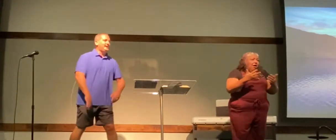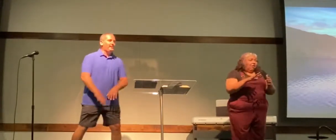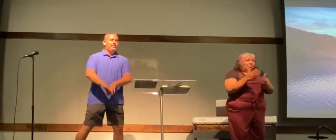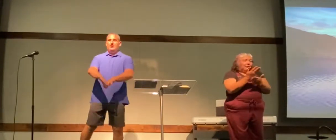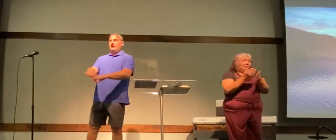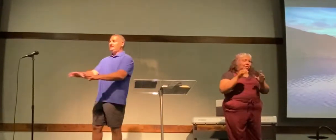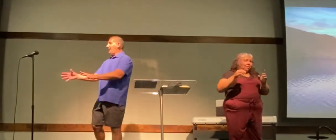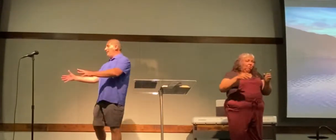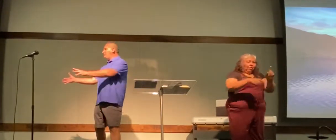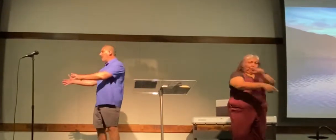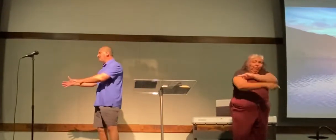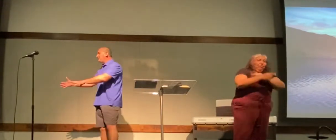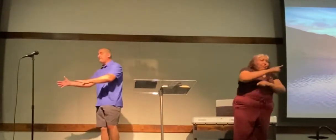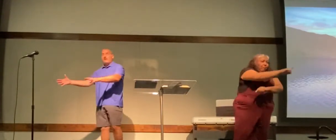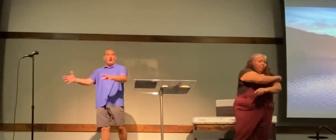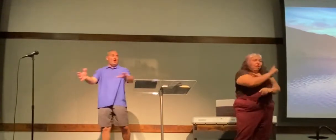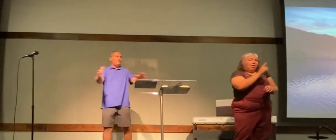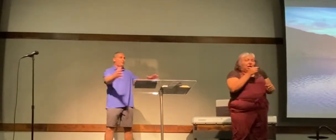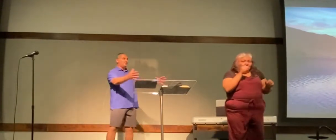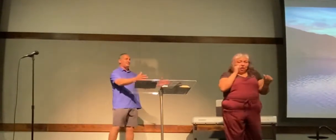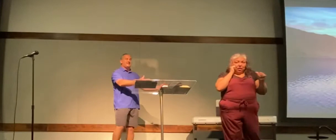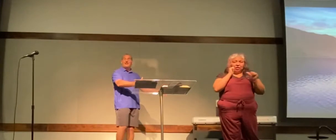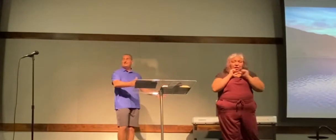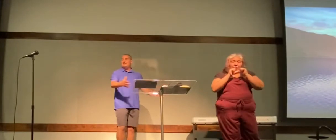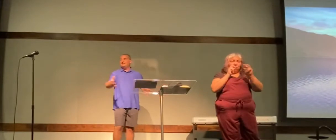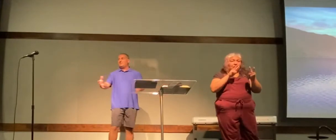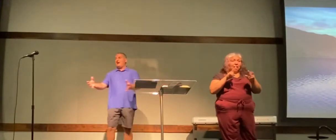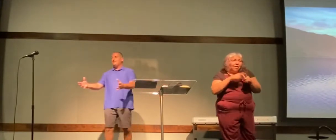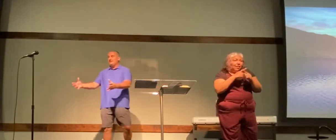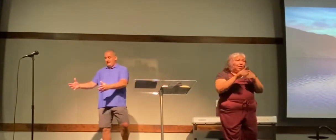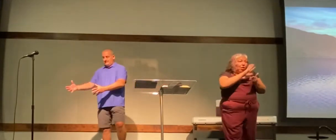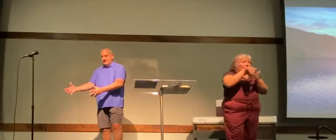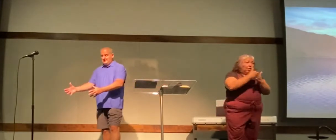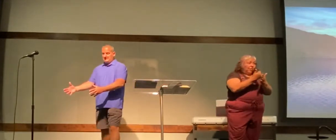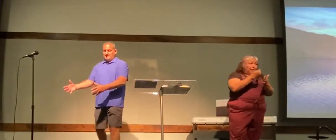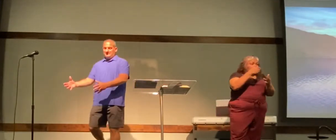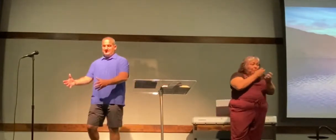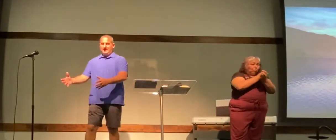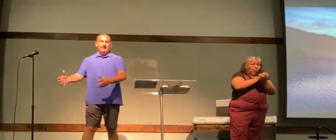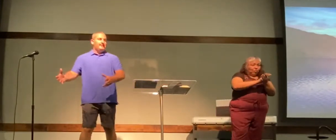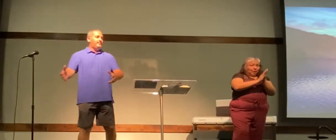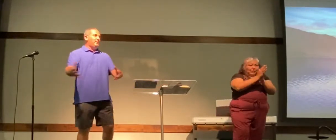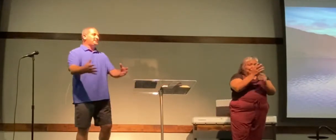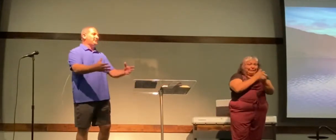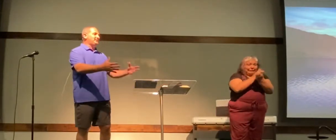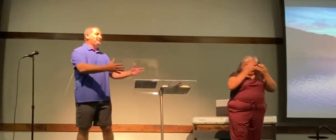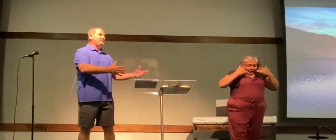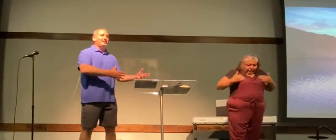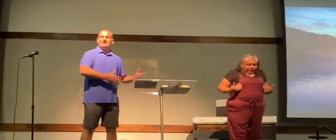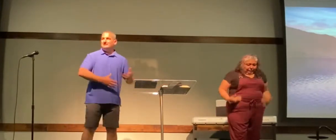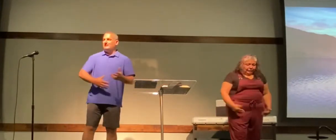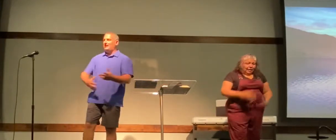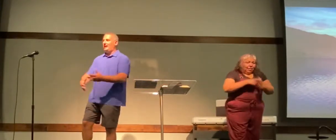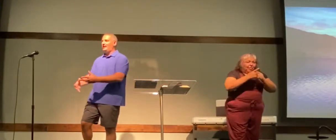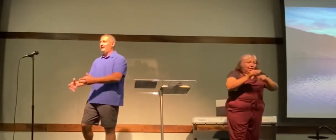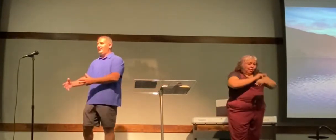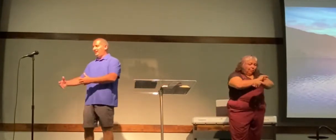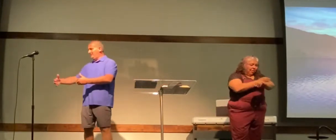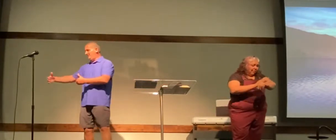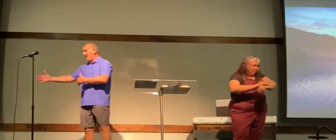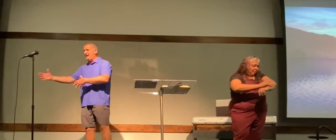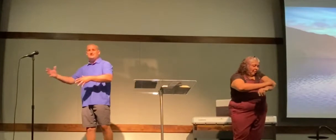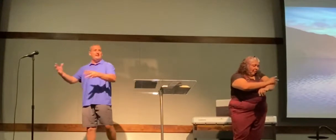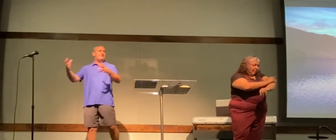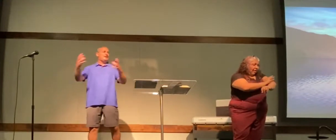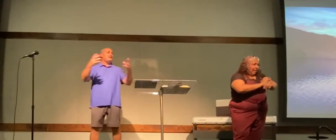and that and the other. And he's like, he's watching them all form skeletons, right? And then he's starting to see the muscles and the tendons and